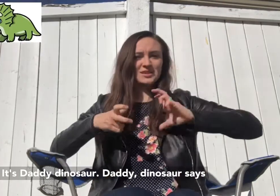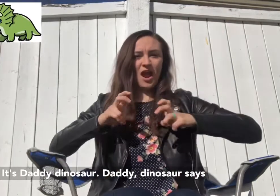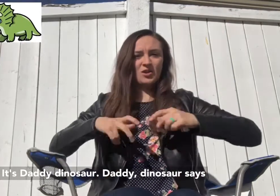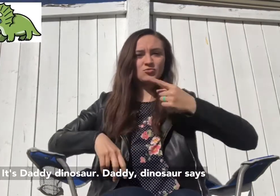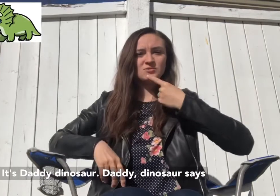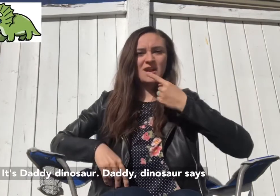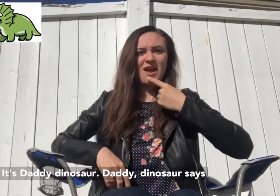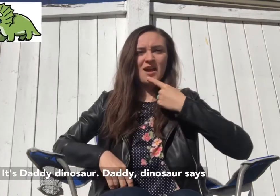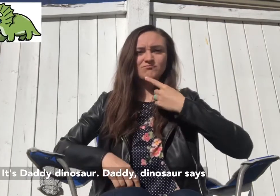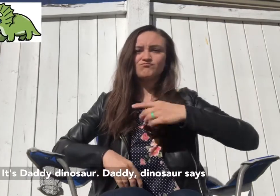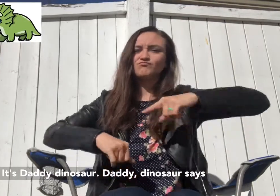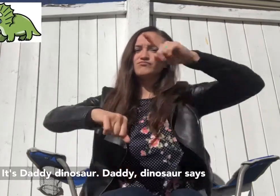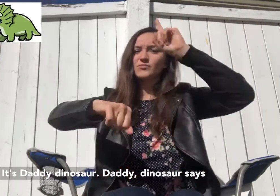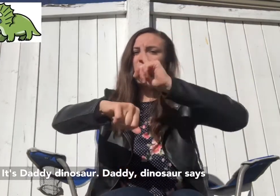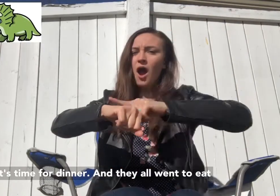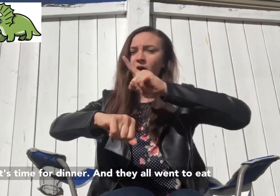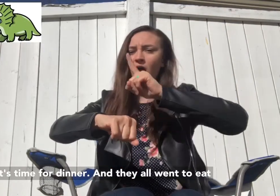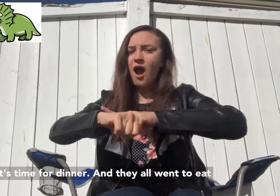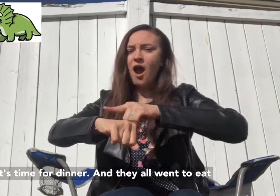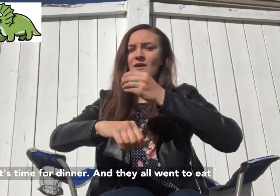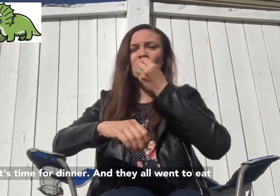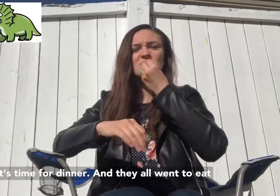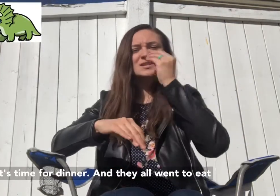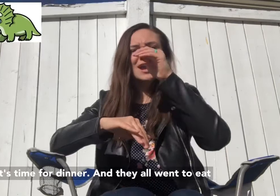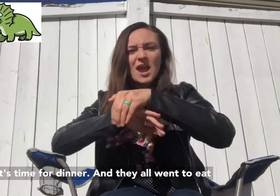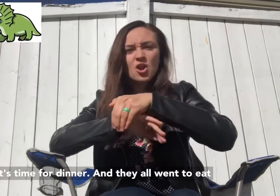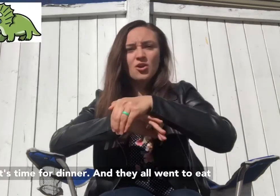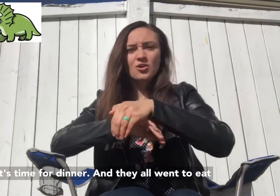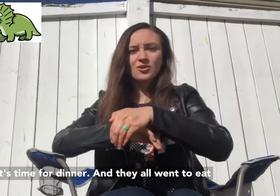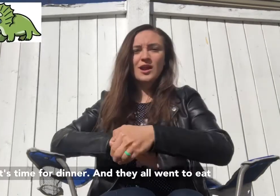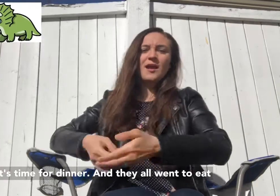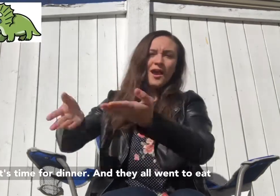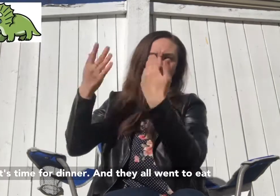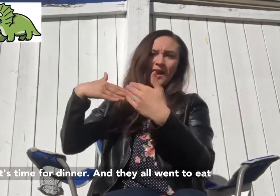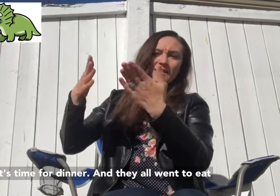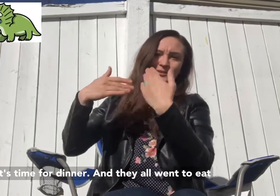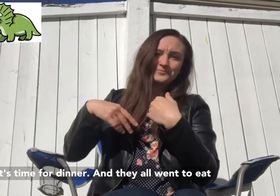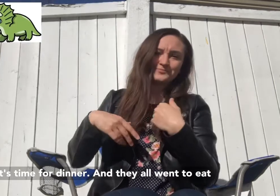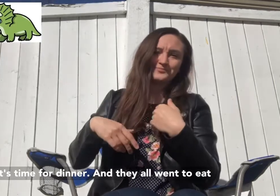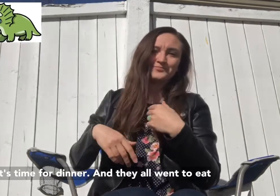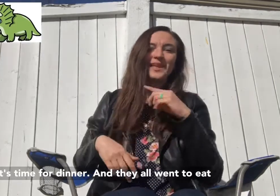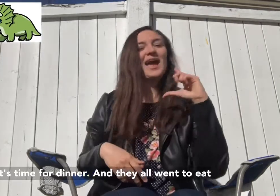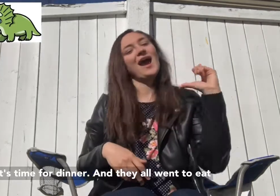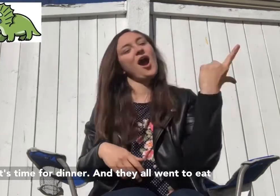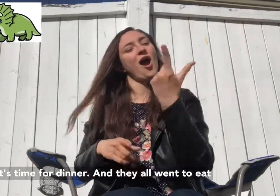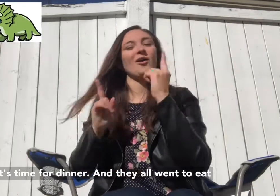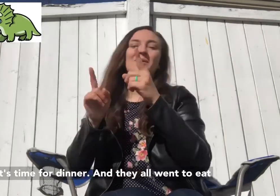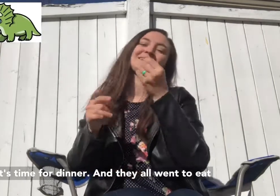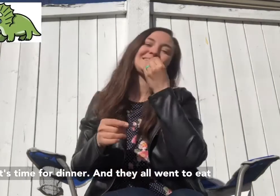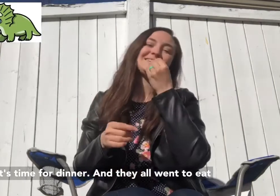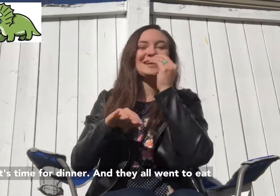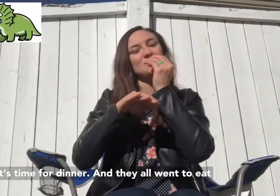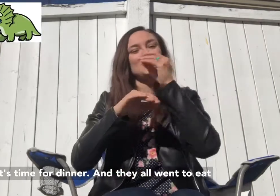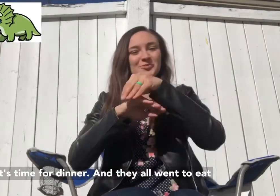Daddy Dinosaur says it's time for dinner. And they all went to eat dinner.